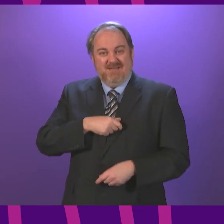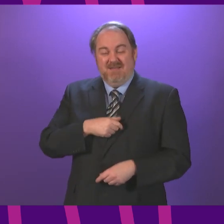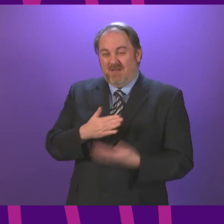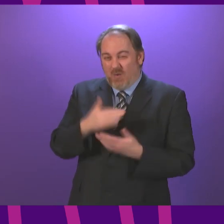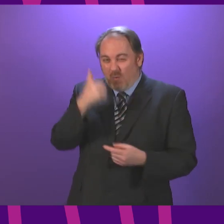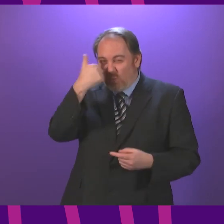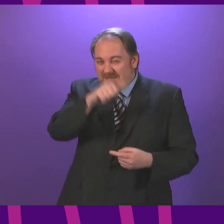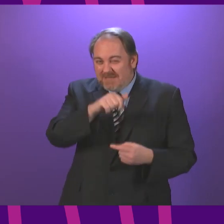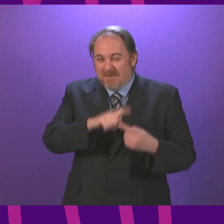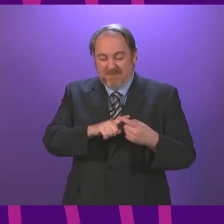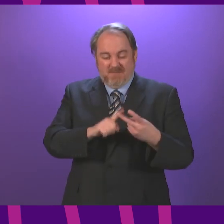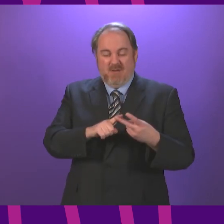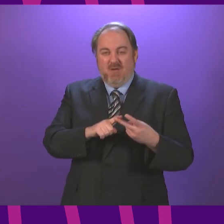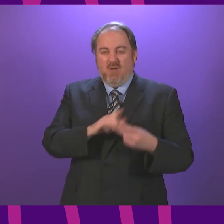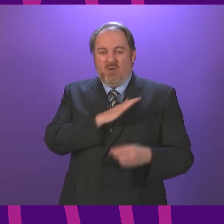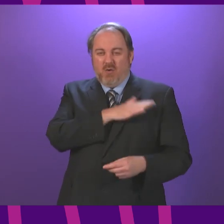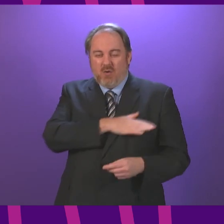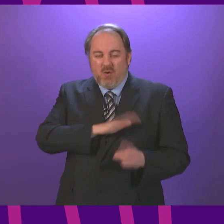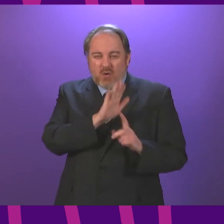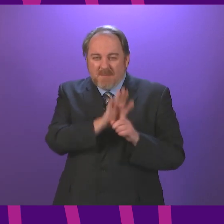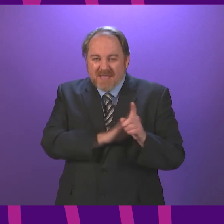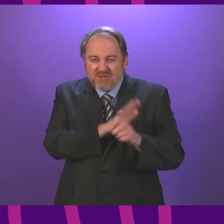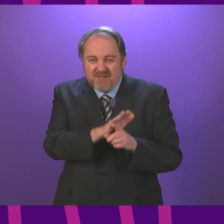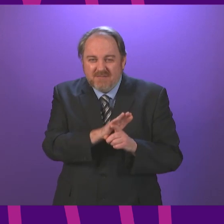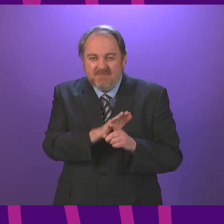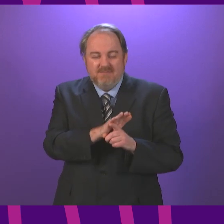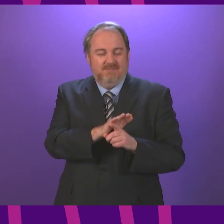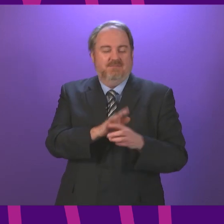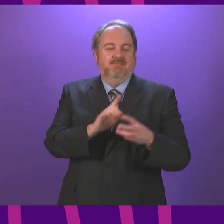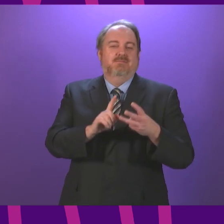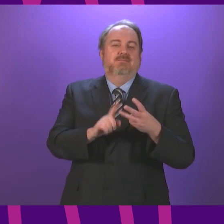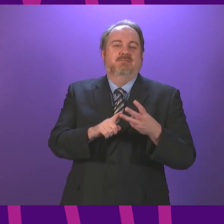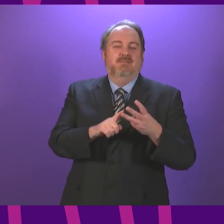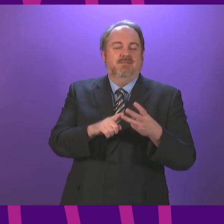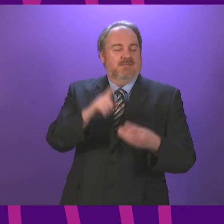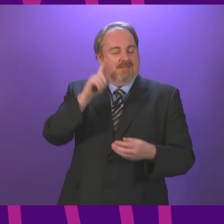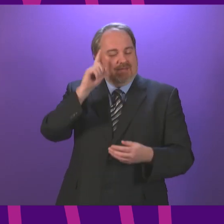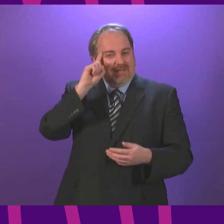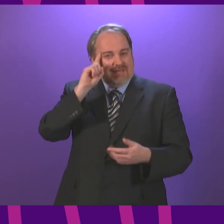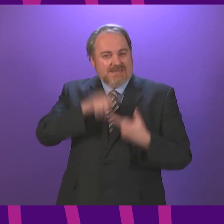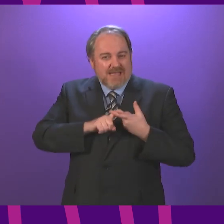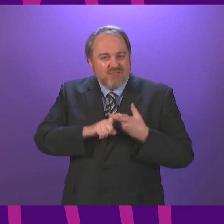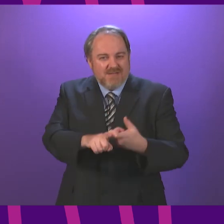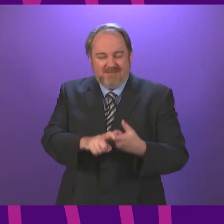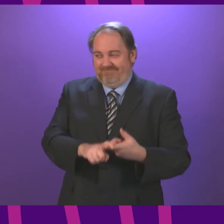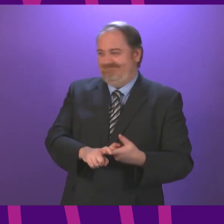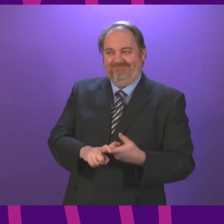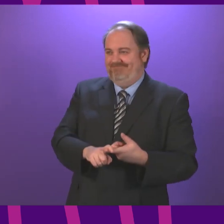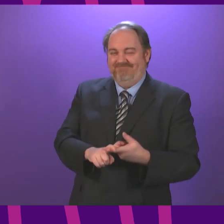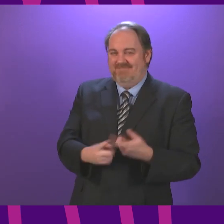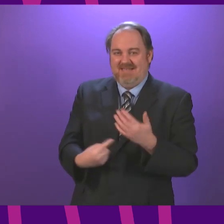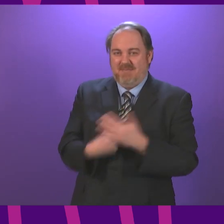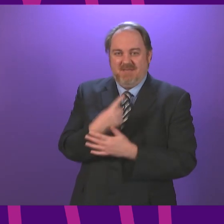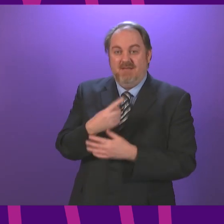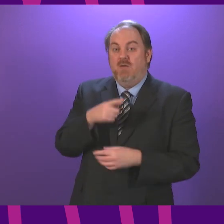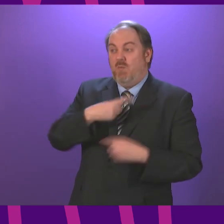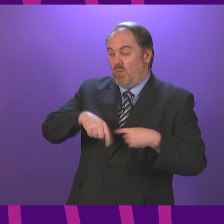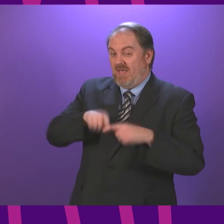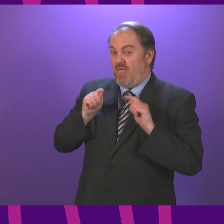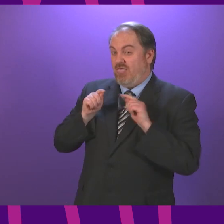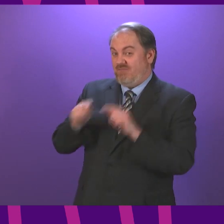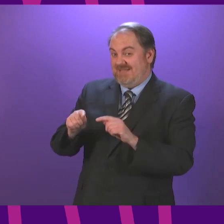justice and integrity. First Minister, why did it take the threat of a no-confidence vote in the Deputy First Minister